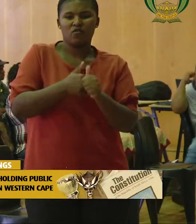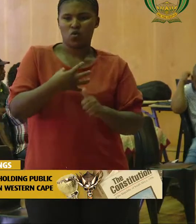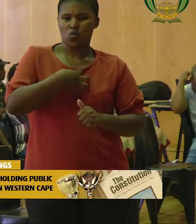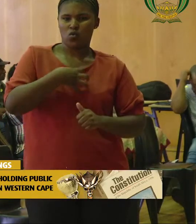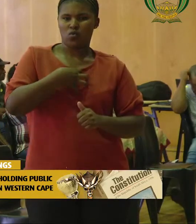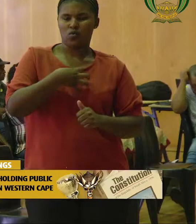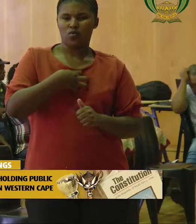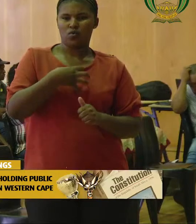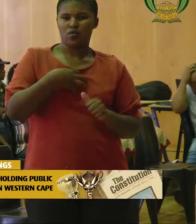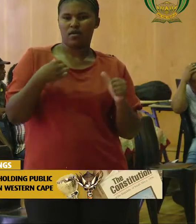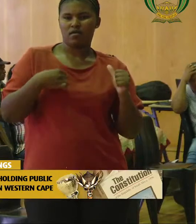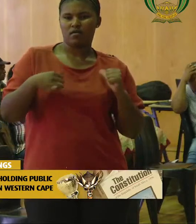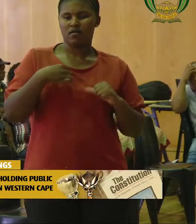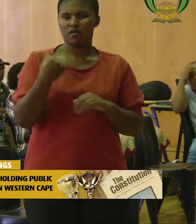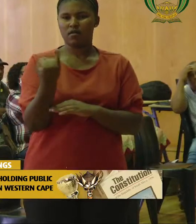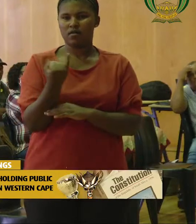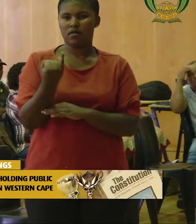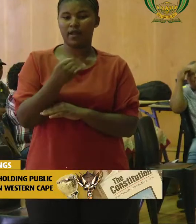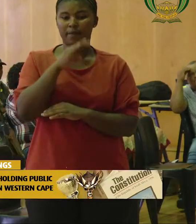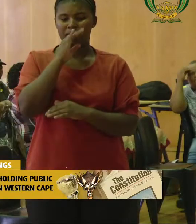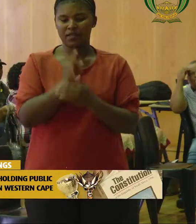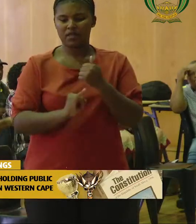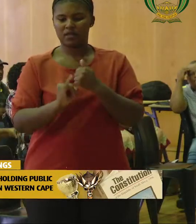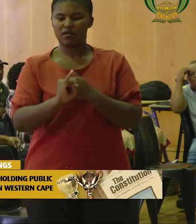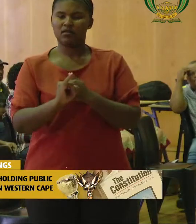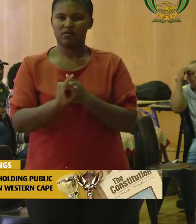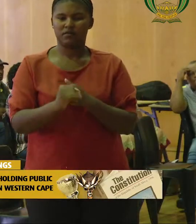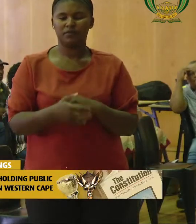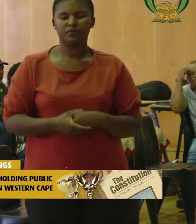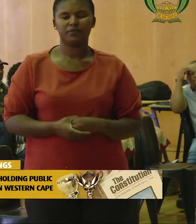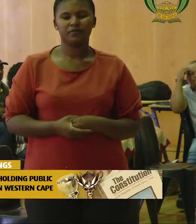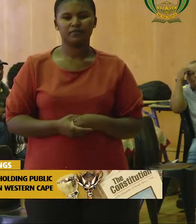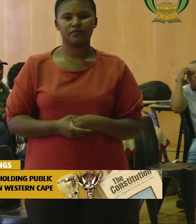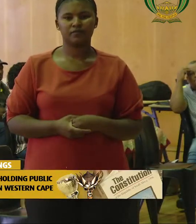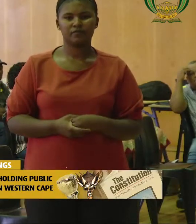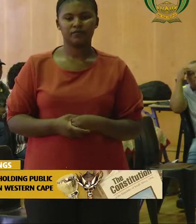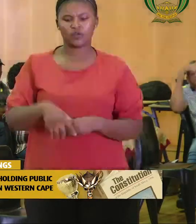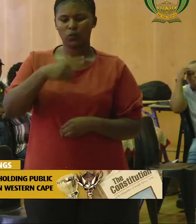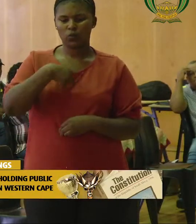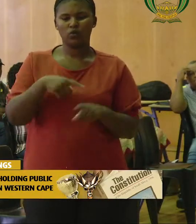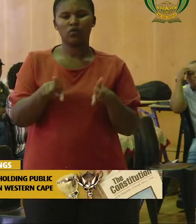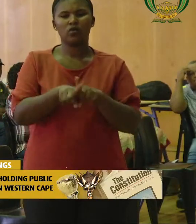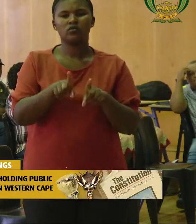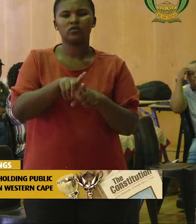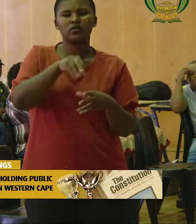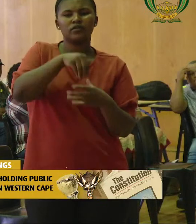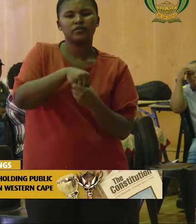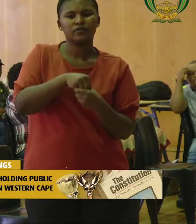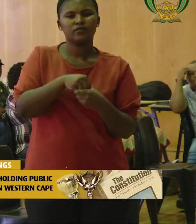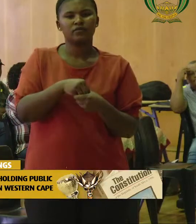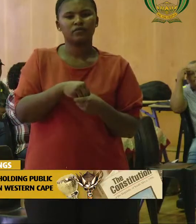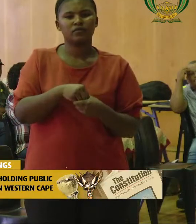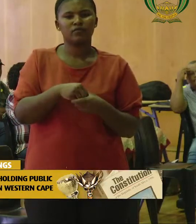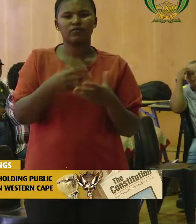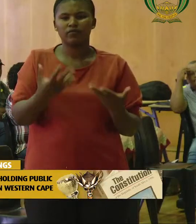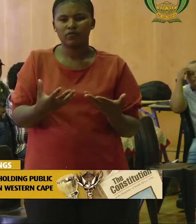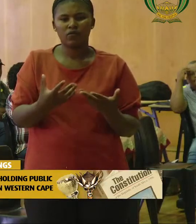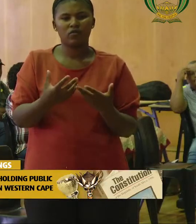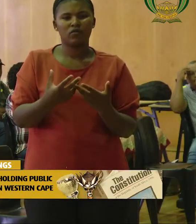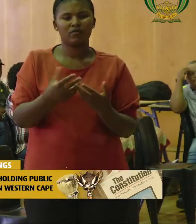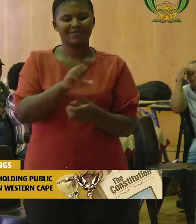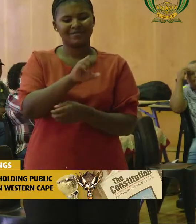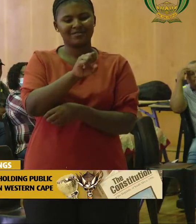as an independent candidate. We are also involved in a new school